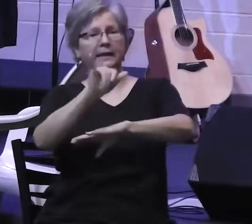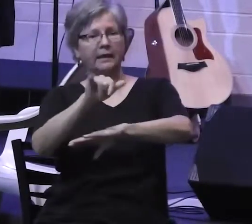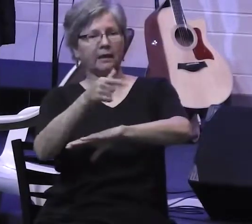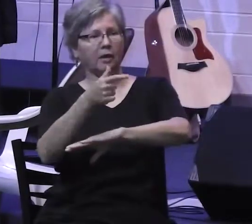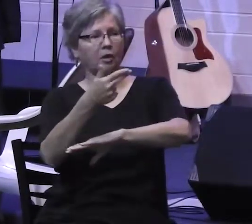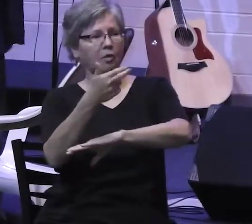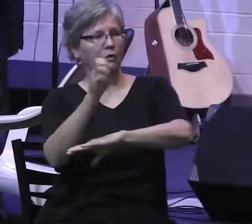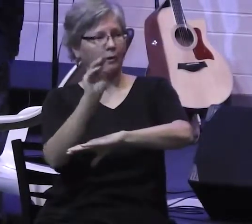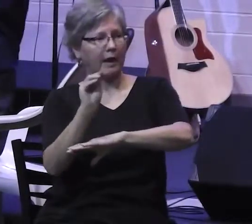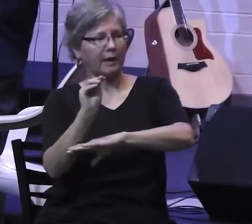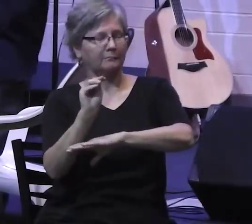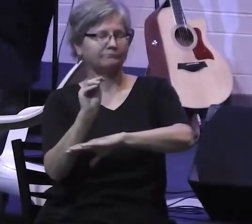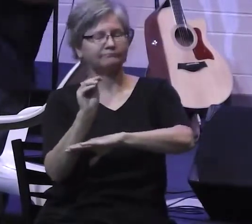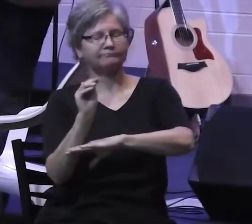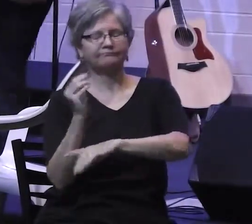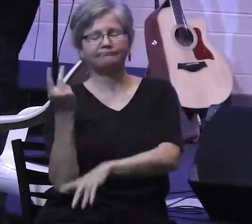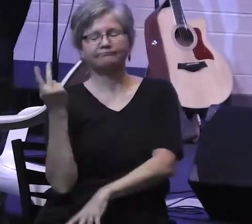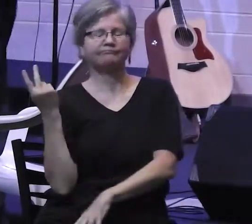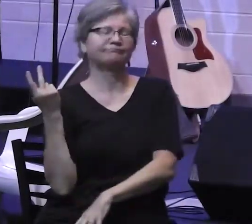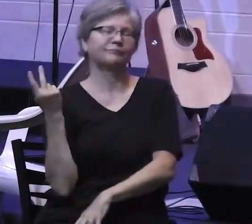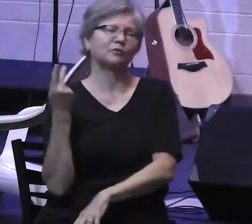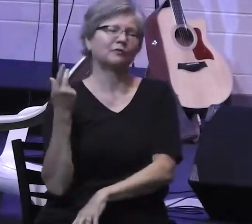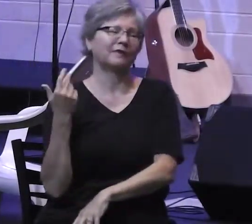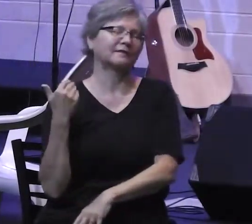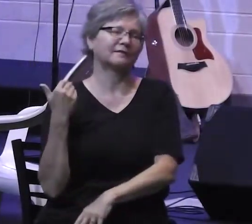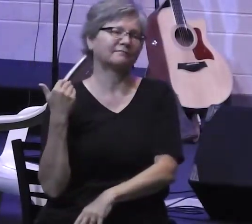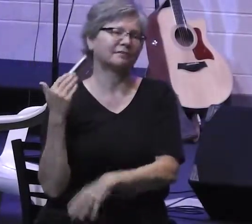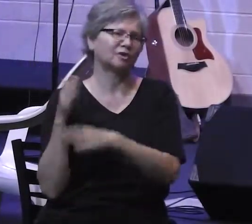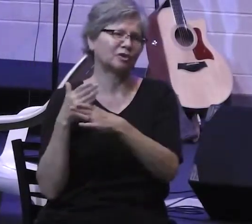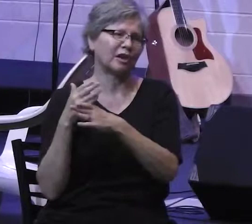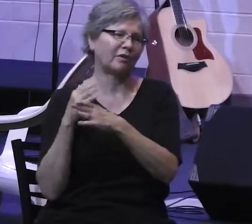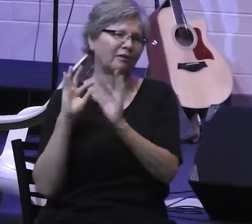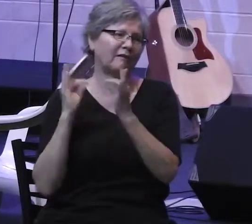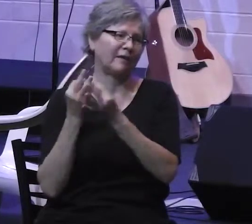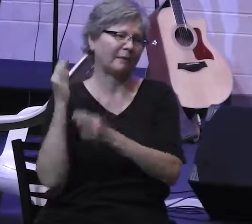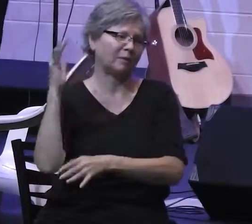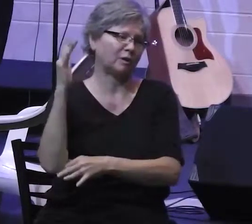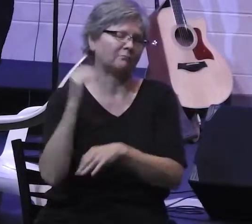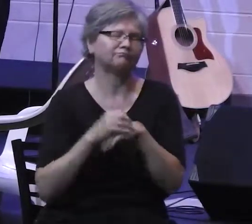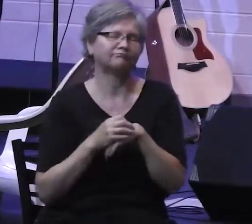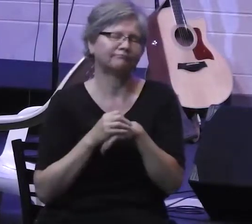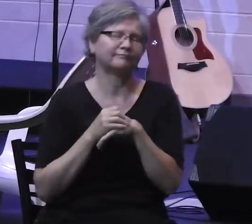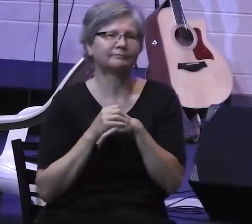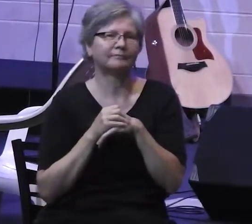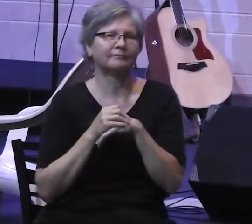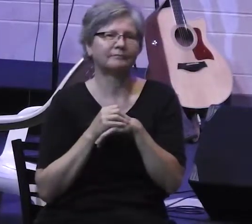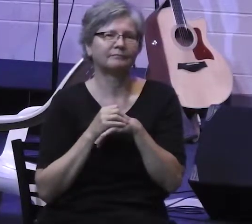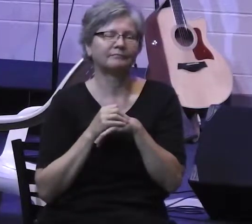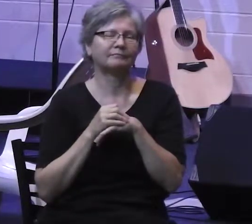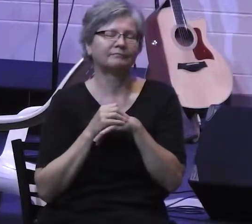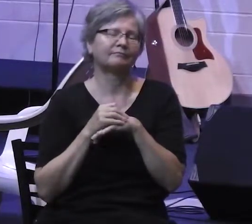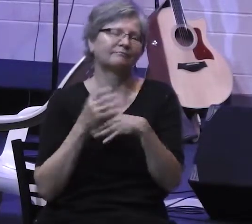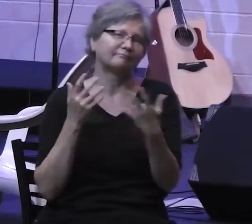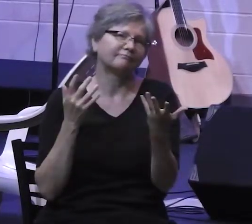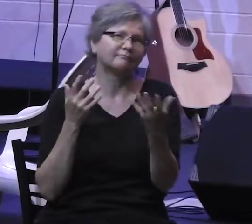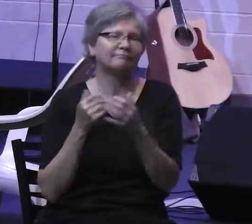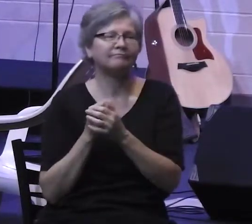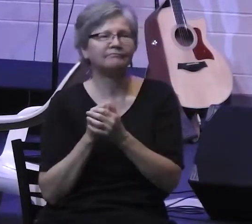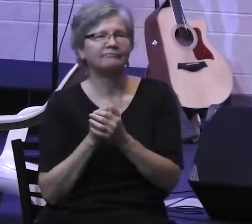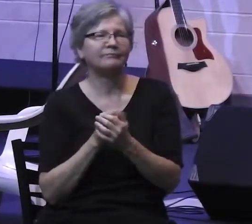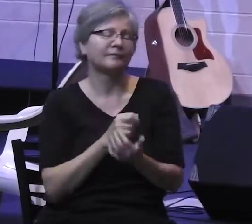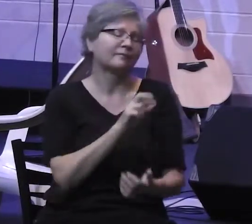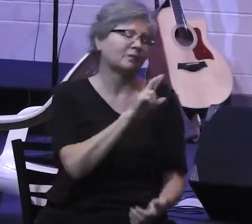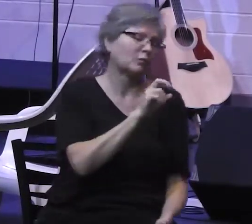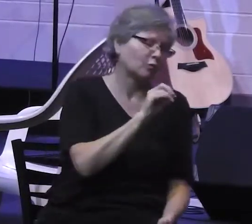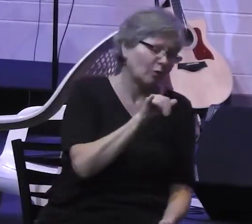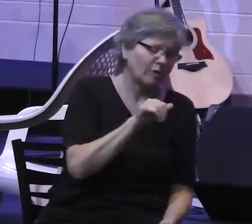out that Billy Graham and I share a family tree lots of generations ago, 150 years or so, but at some point, Roy Graham and Billy Graham are